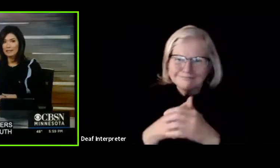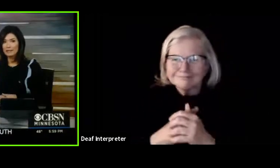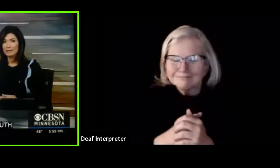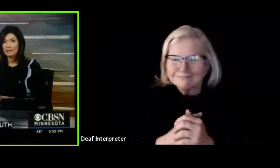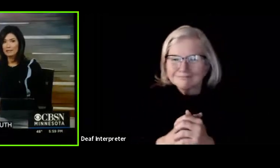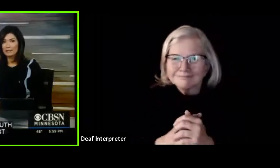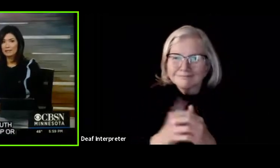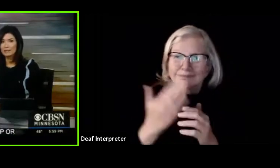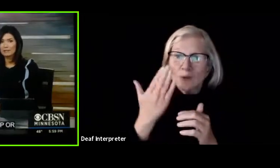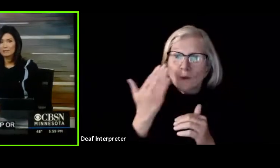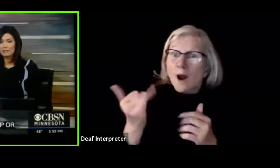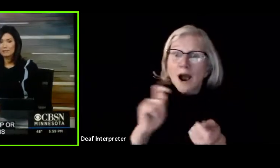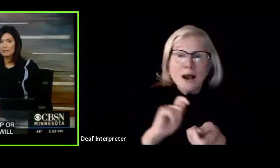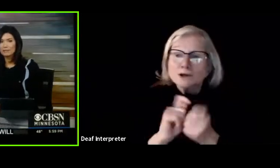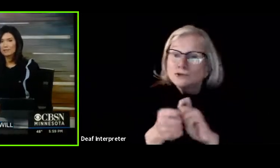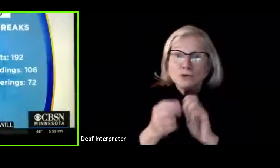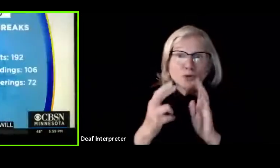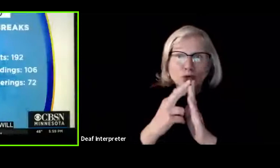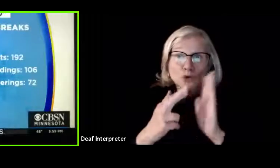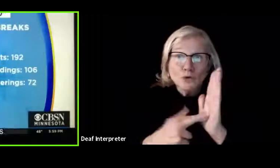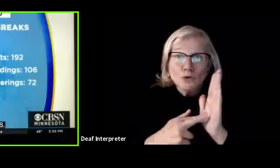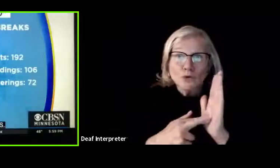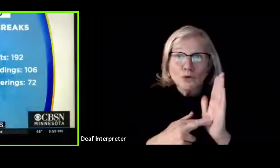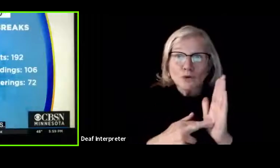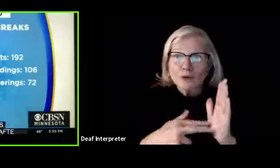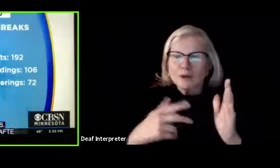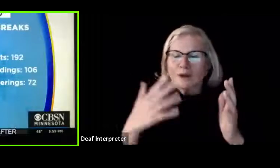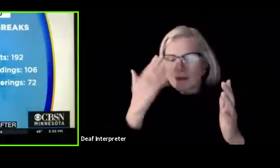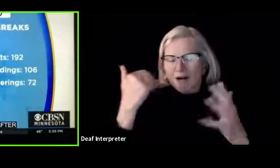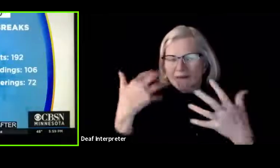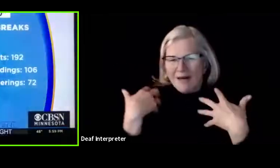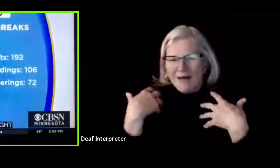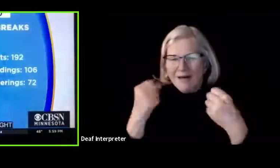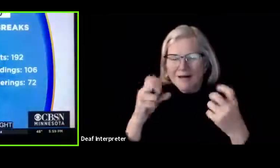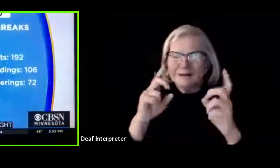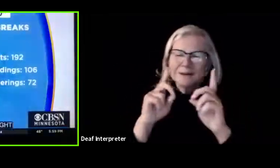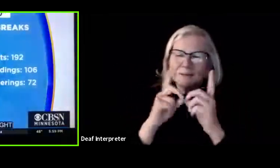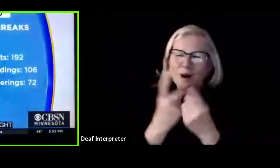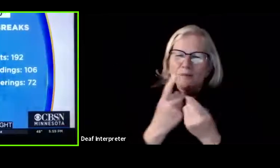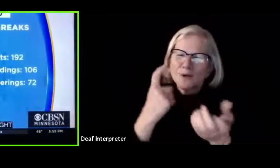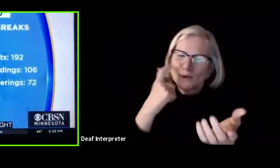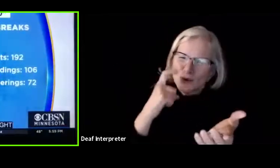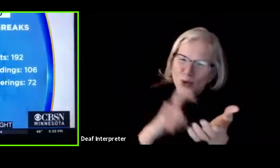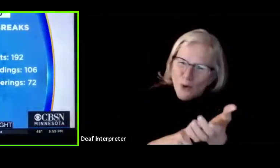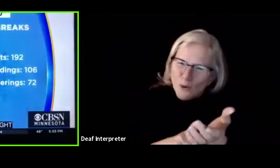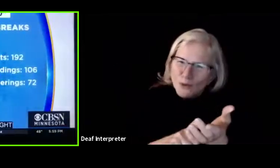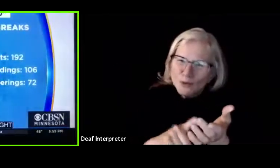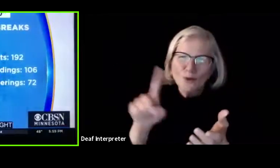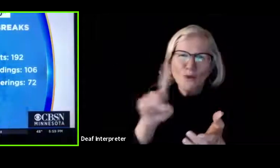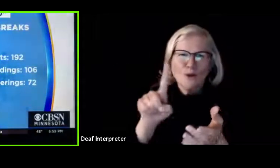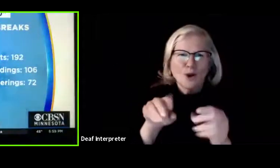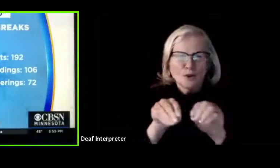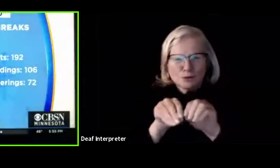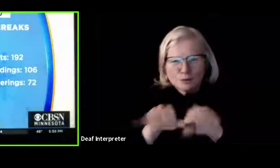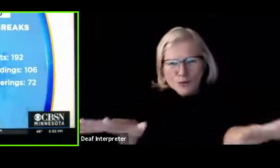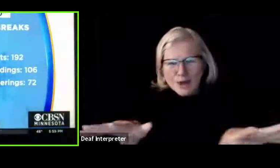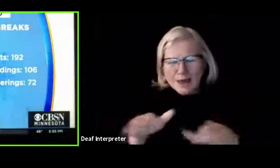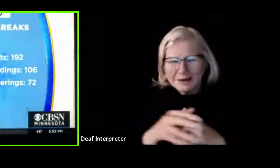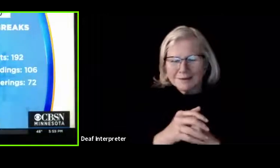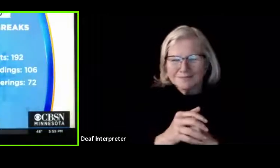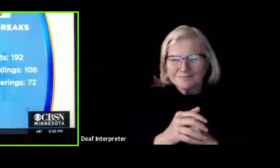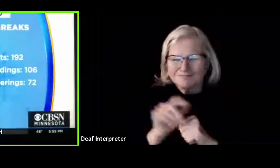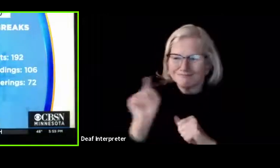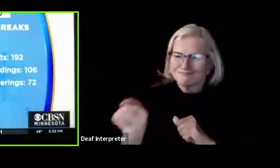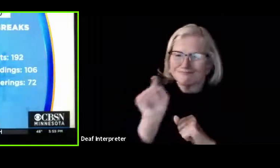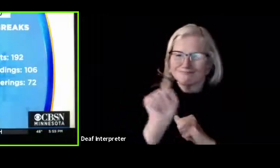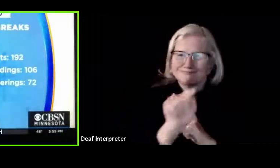COVID-19. Here's what the health department has seen. High school and youth sports are one of the top sources of COVID outbreaks with nearly 200. That is followed by